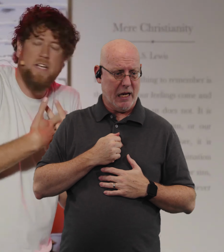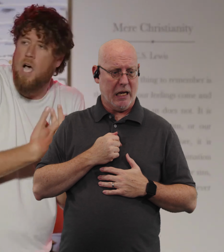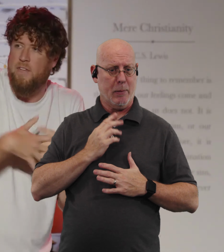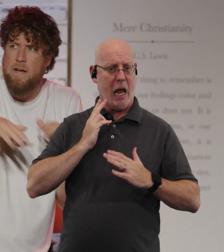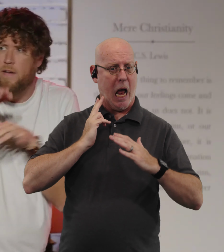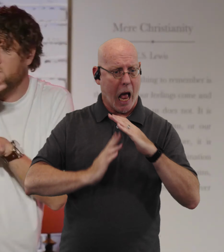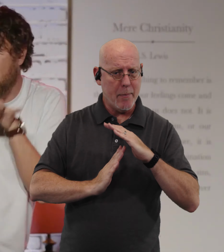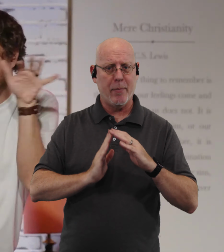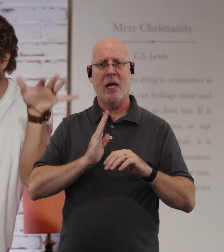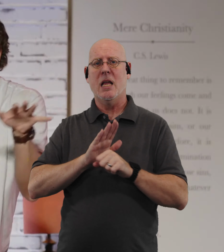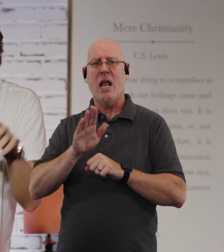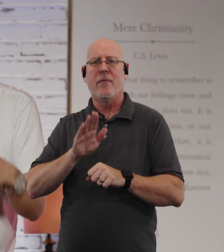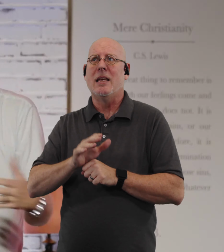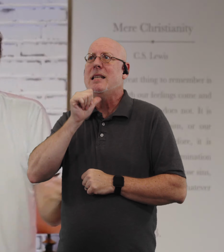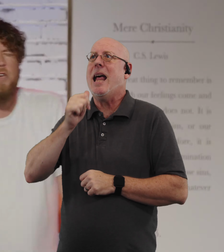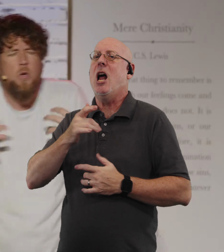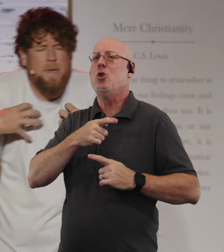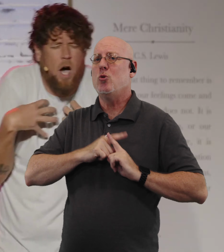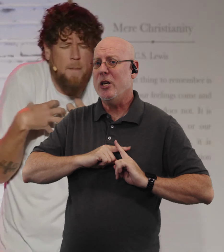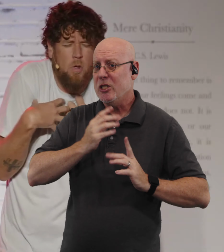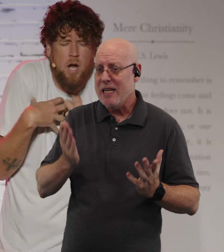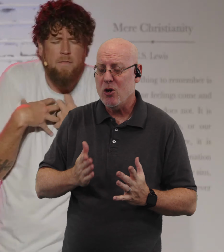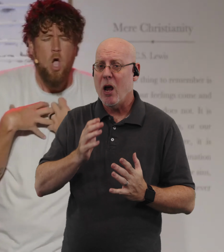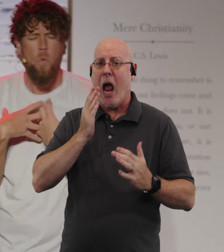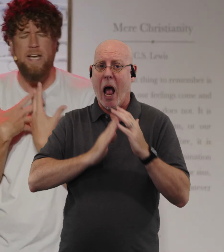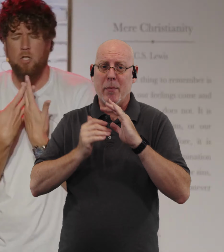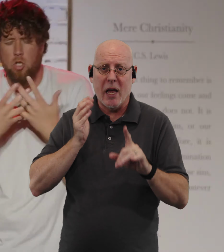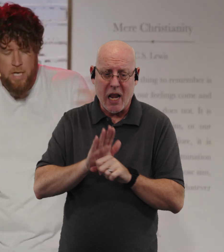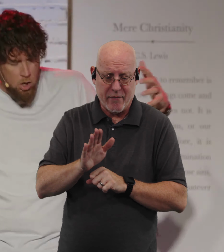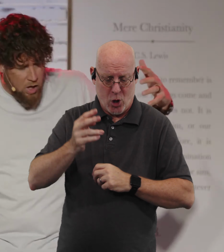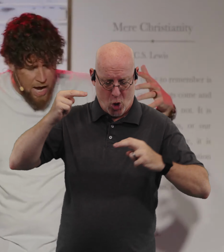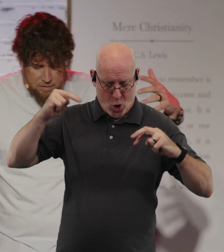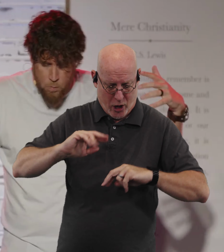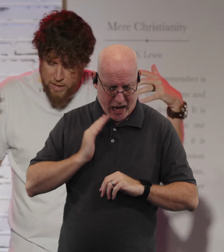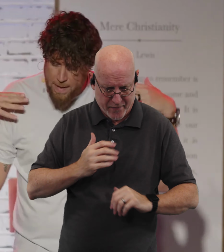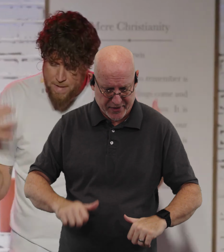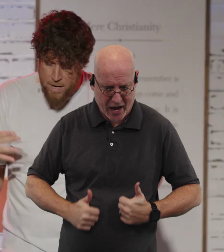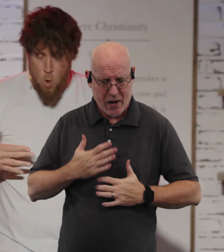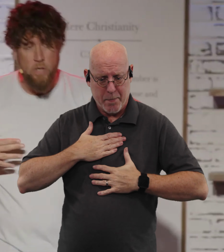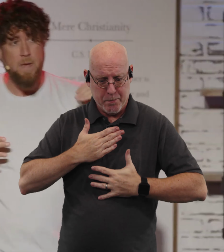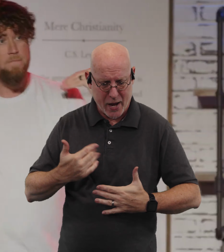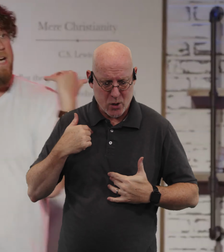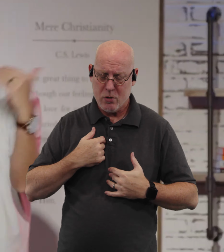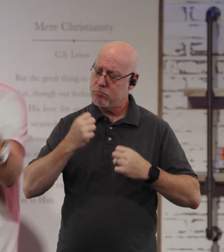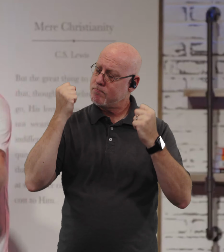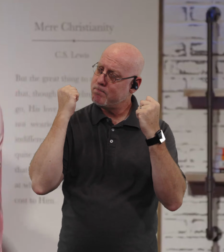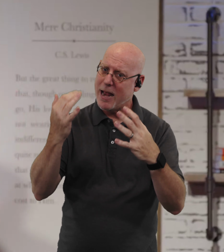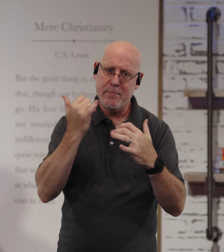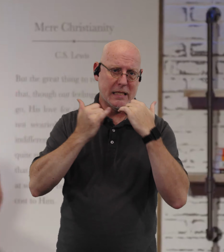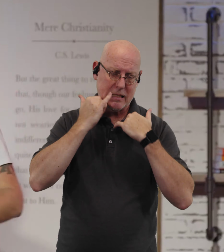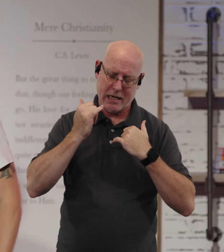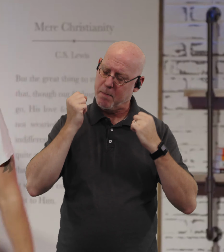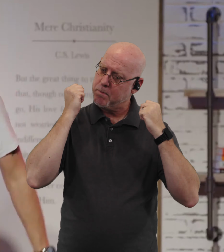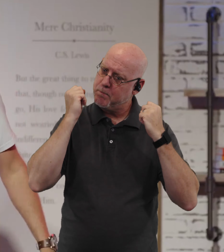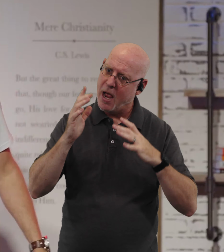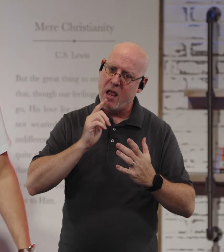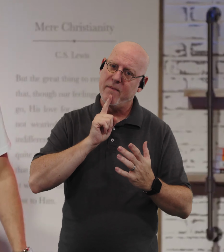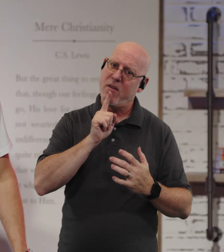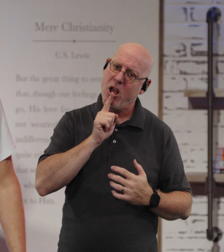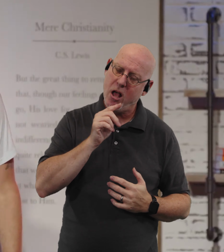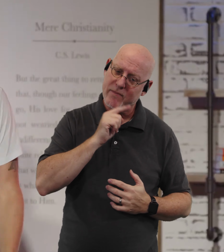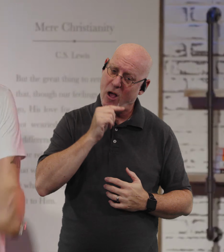humble enough, even if non-Christian here, if you can be humble enough, we can look at our lives and we can admit we've made many mistakes, we've made many